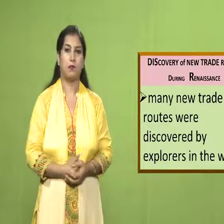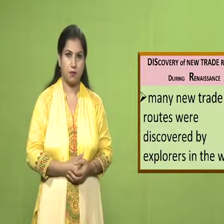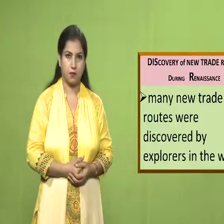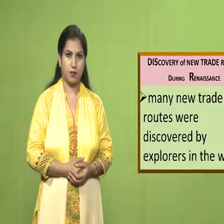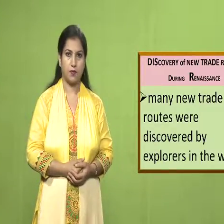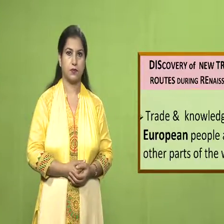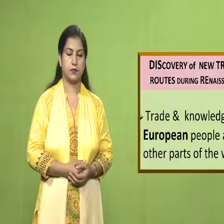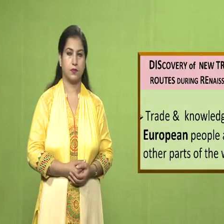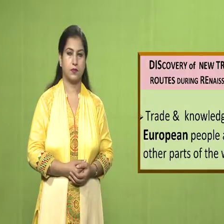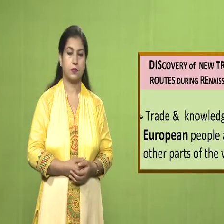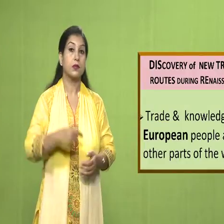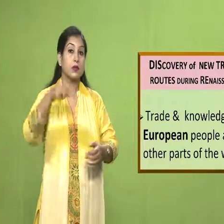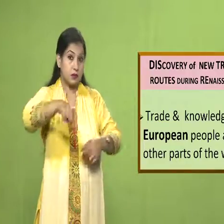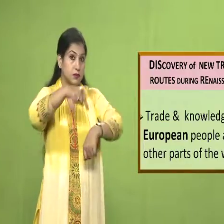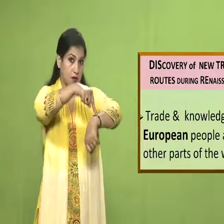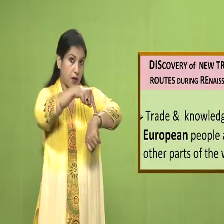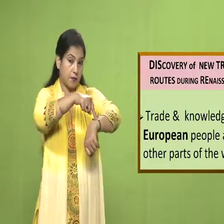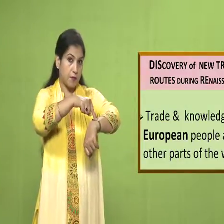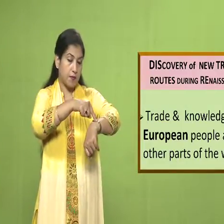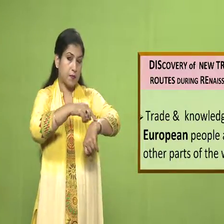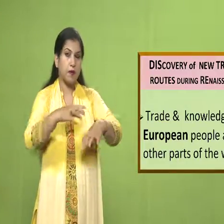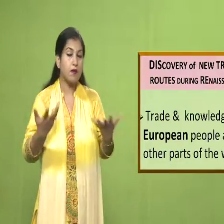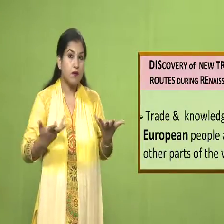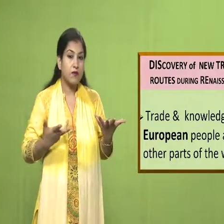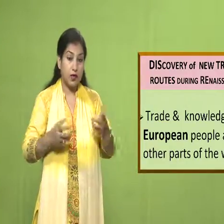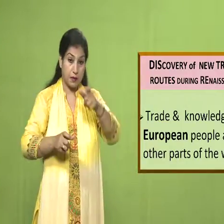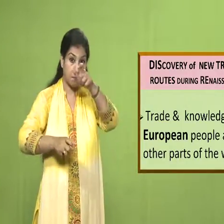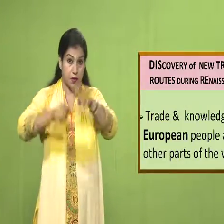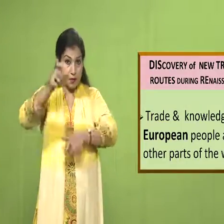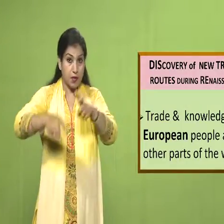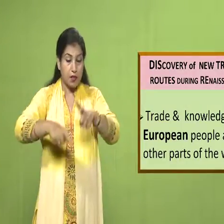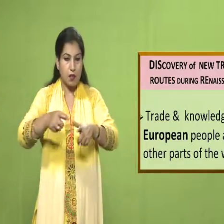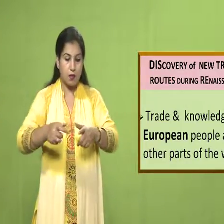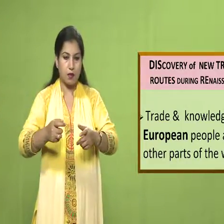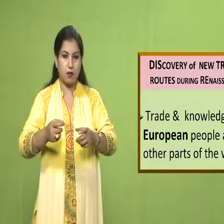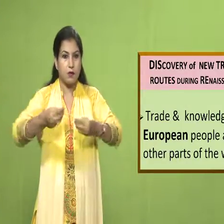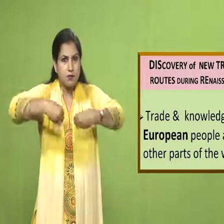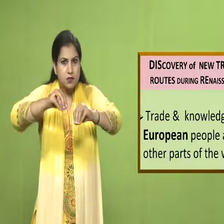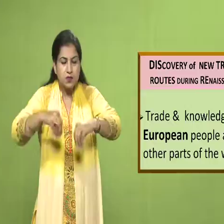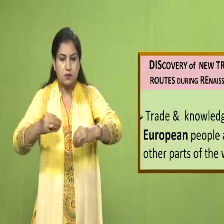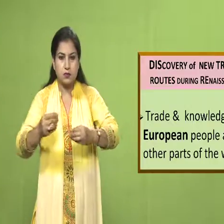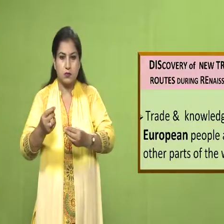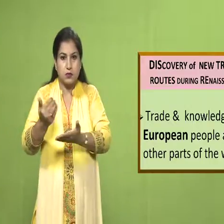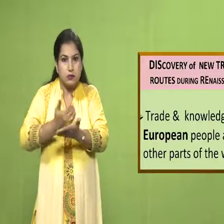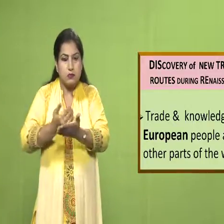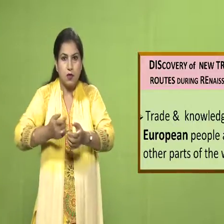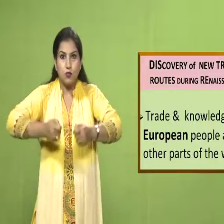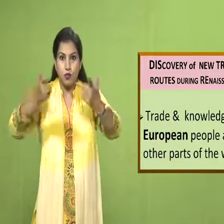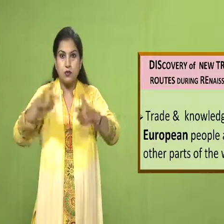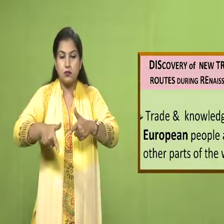By this time, because the people became rich, So they now had more free